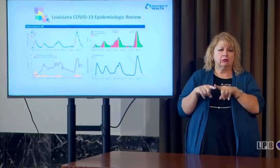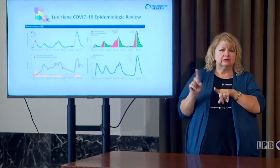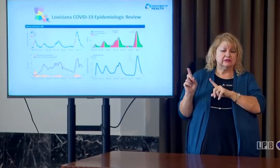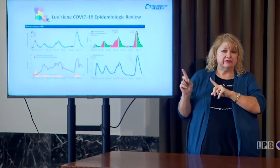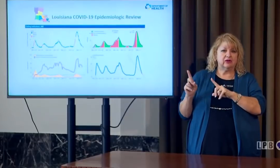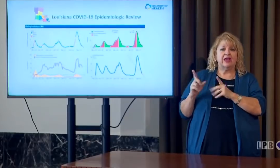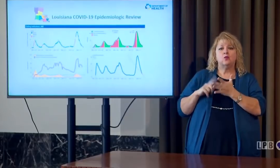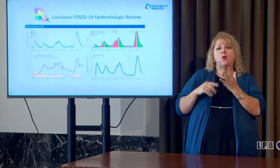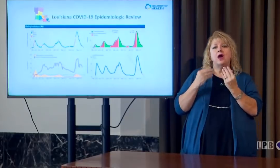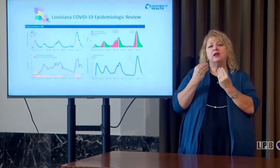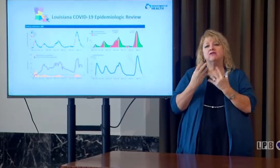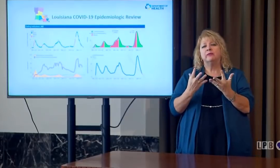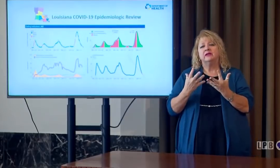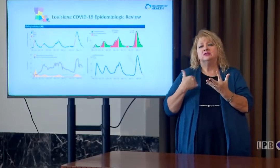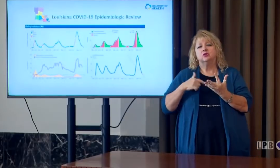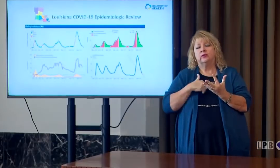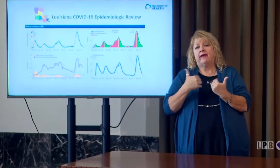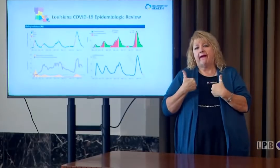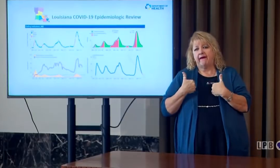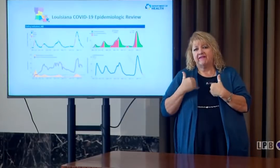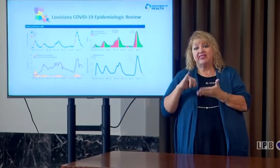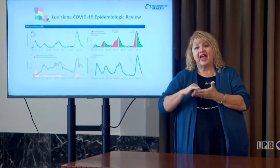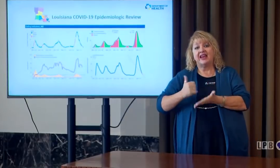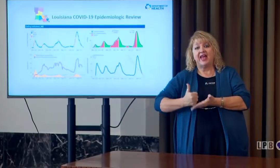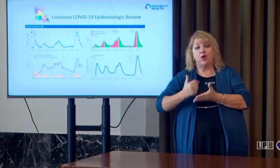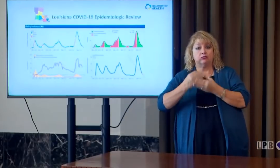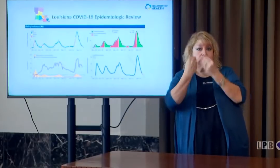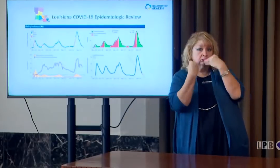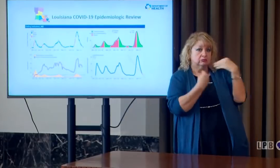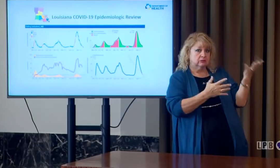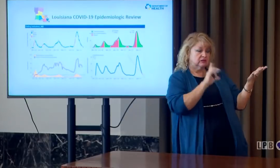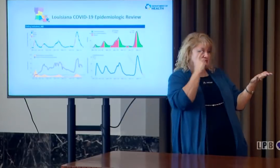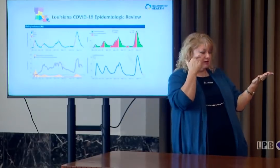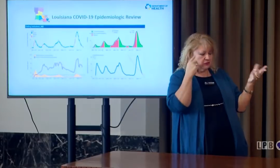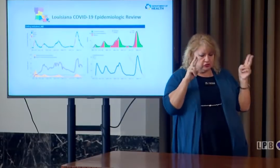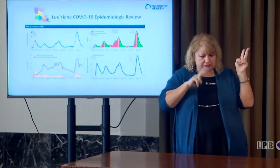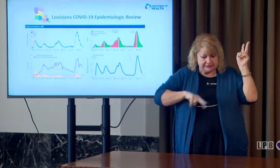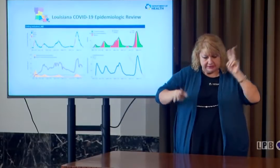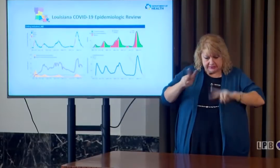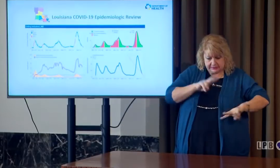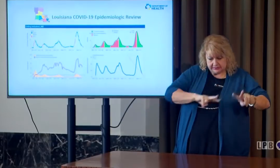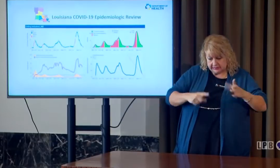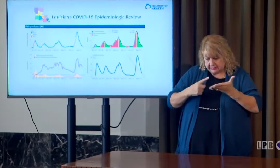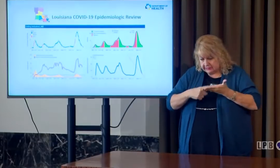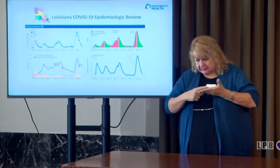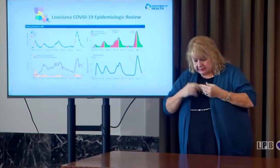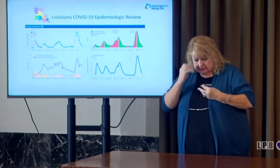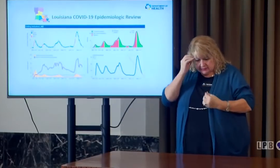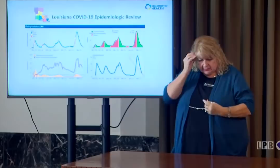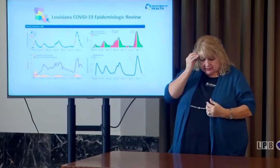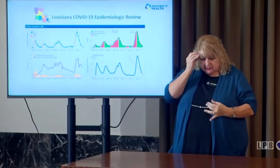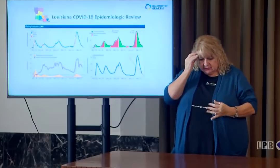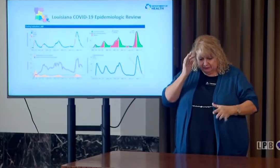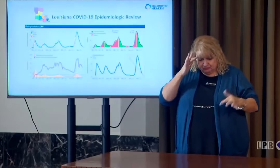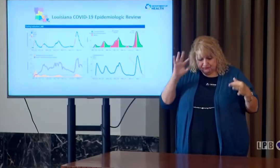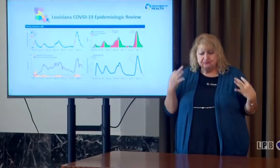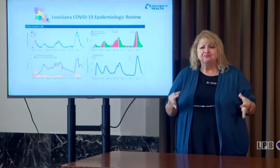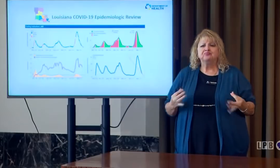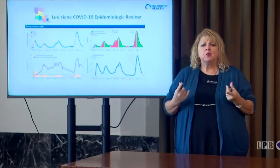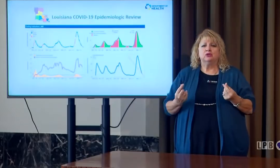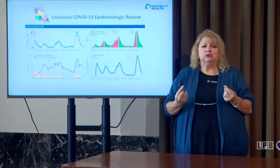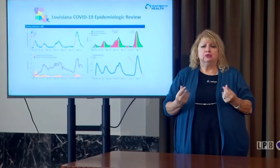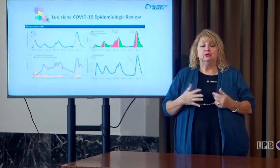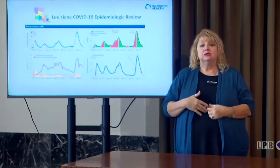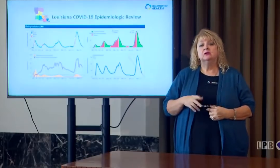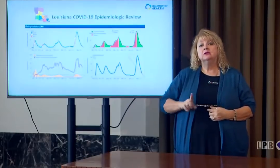that we are looking at right now and that helped inform the governor's decision to relax the mask mandate throughout the state. On the